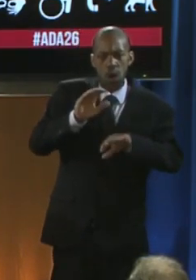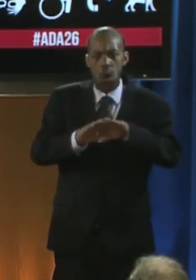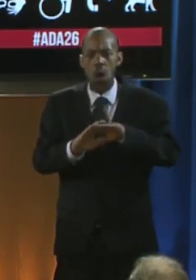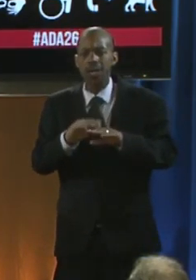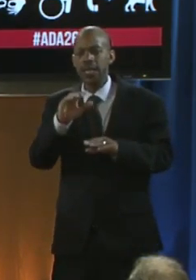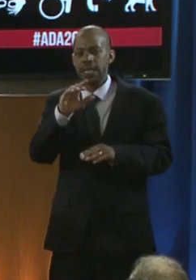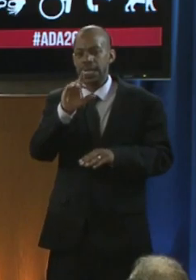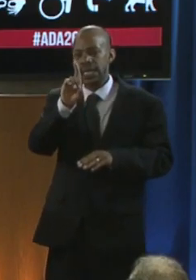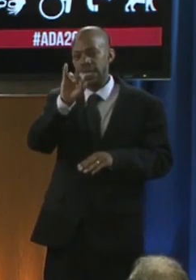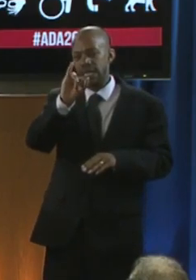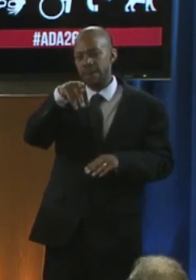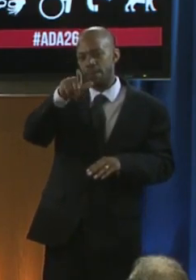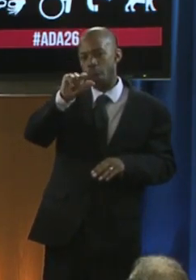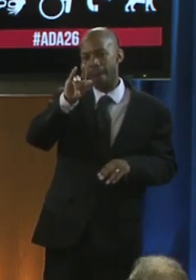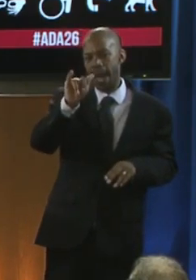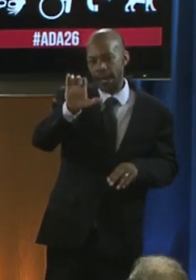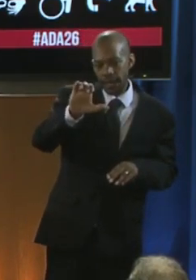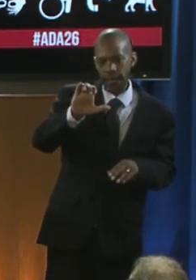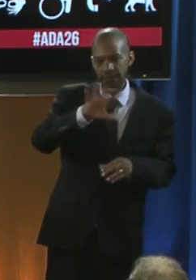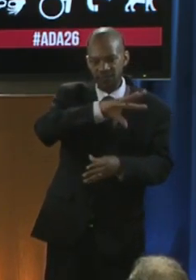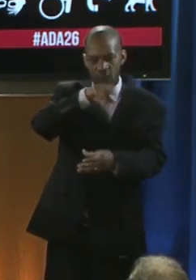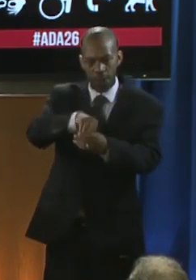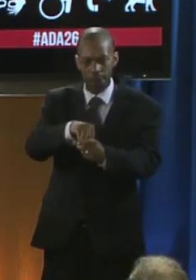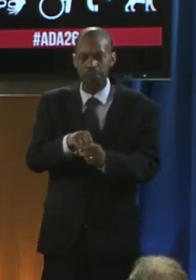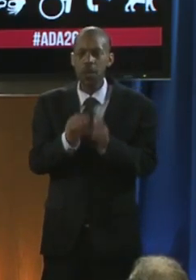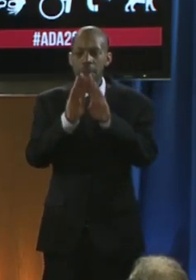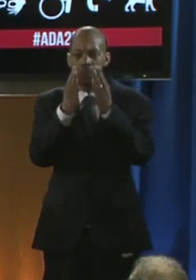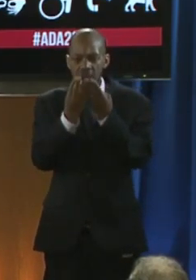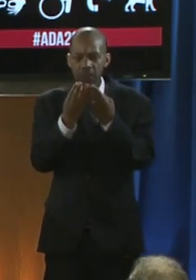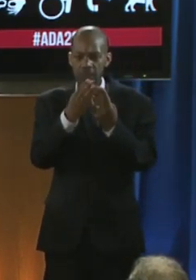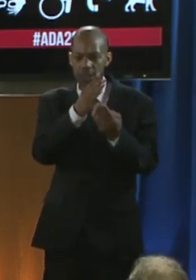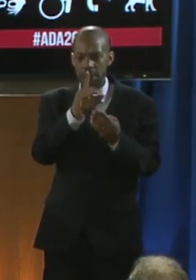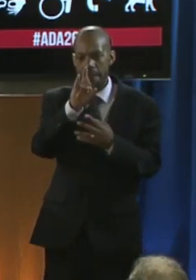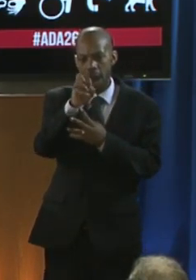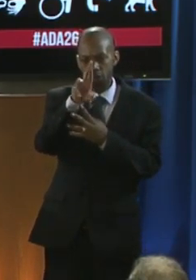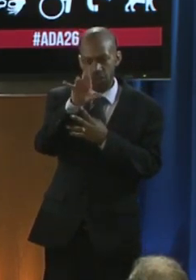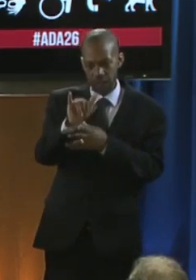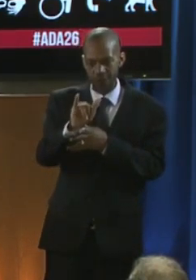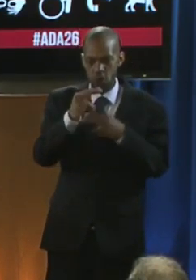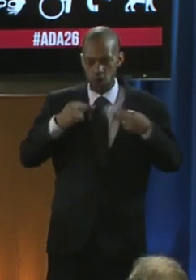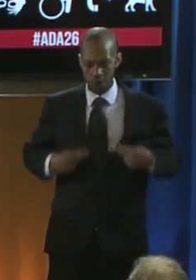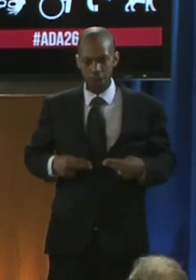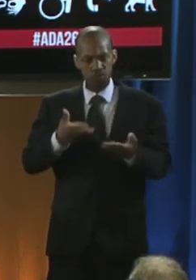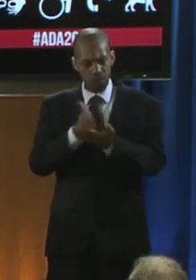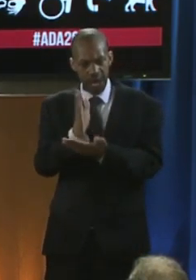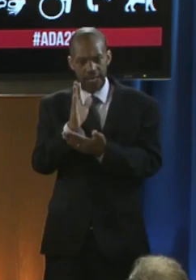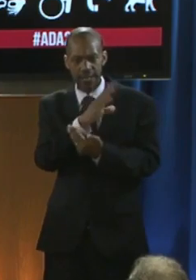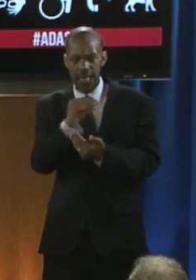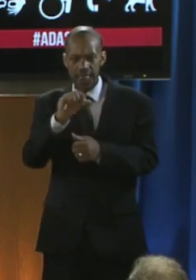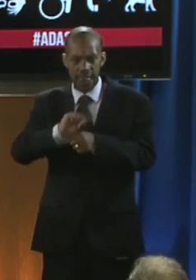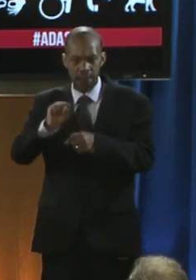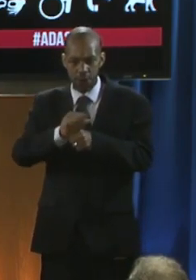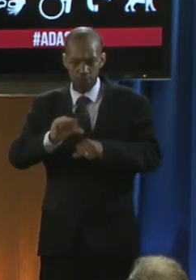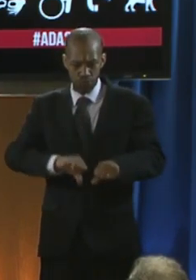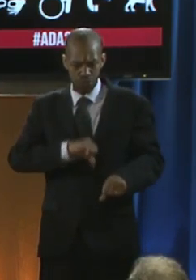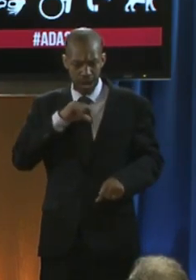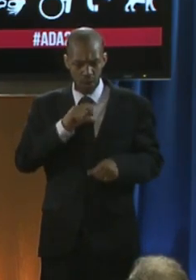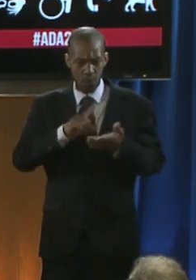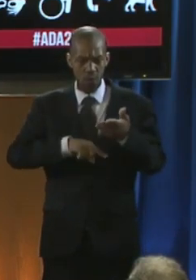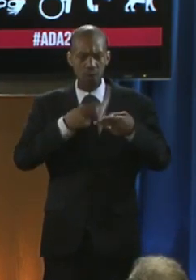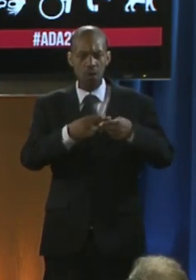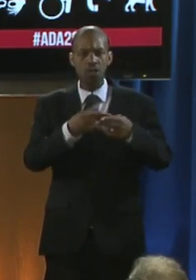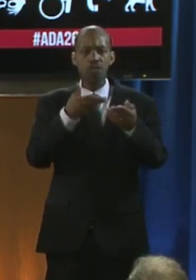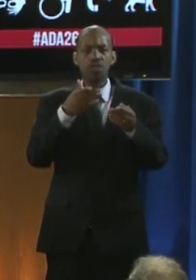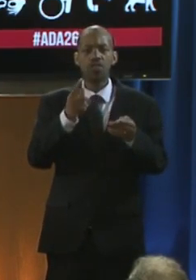diplomatic engagement. The Bureau of Democracy, Human Rights, and Labor is proud to fund what we call the Rights